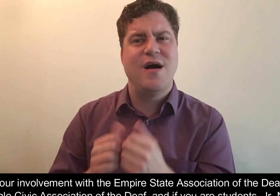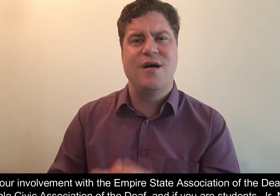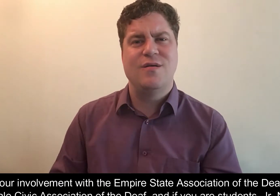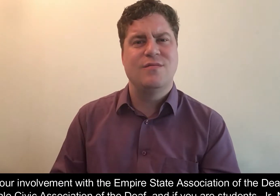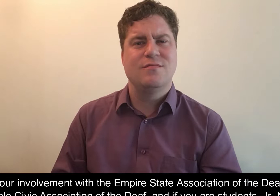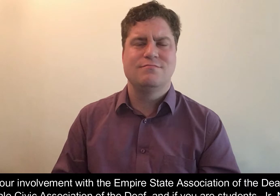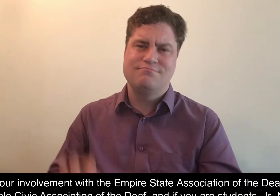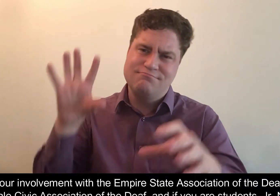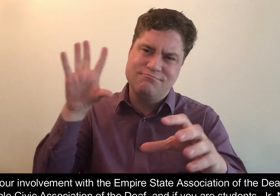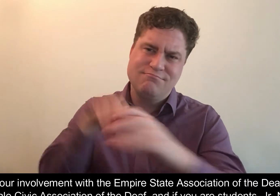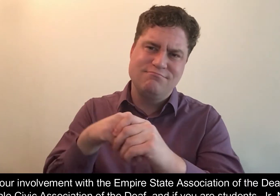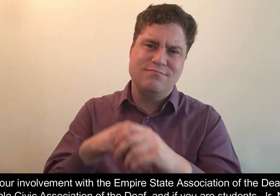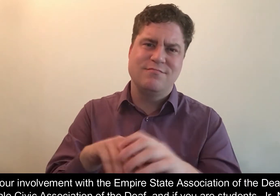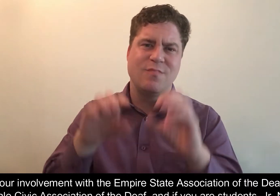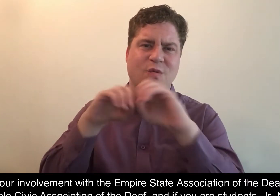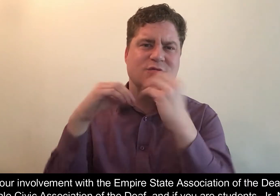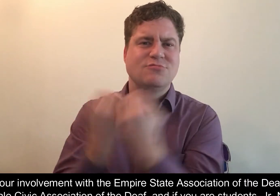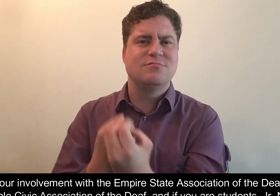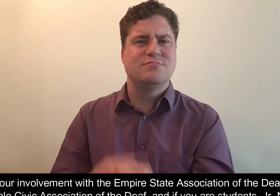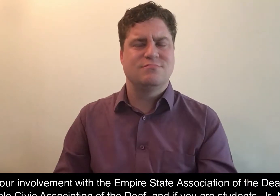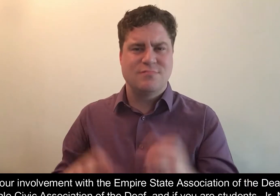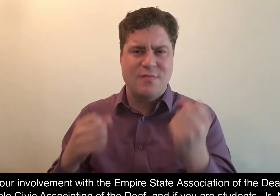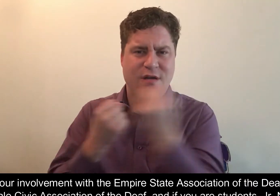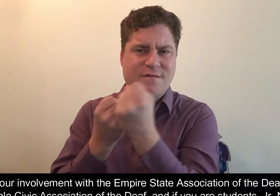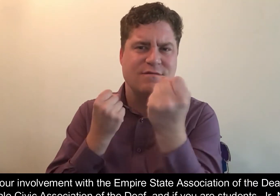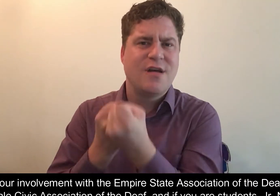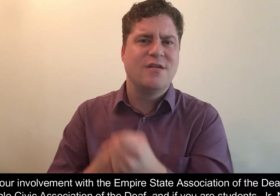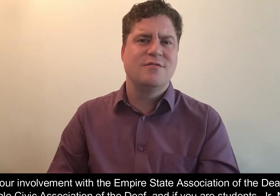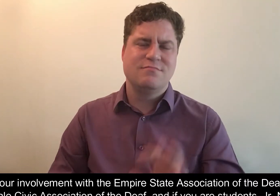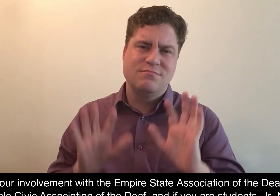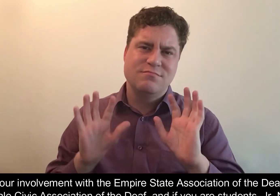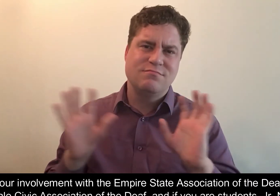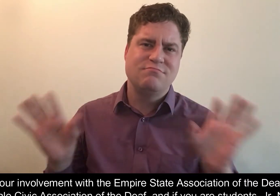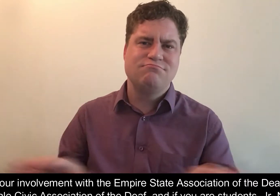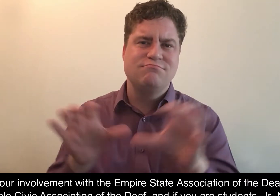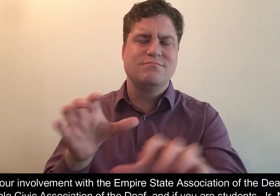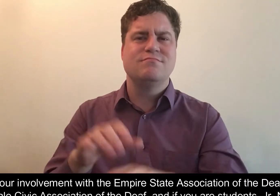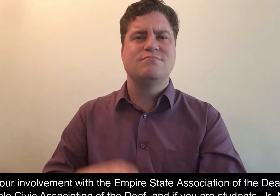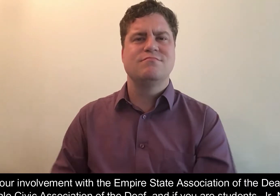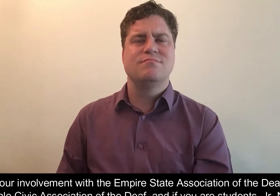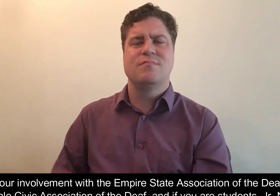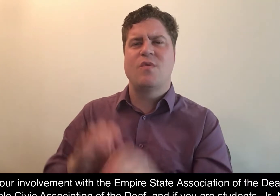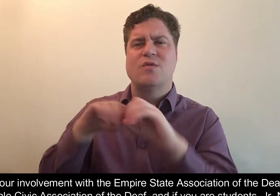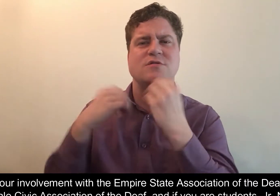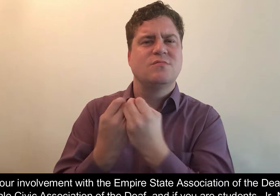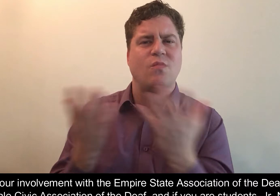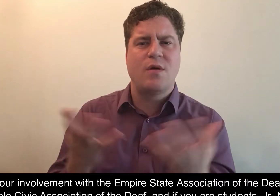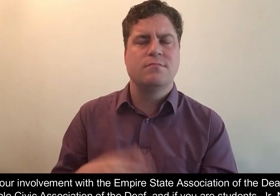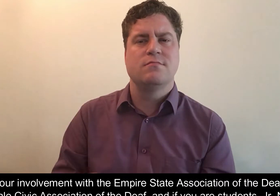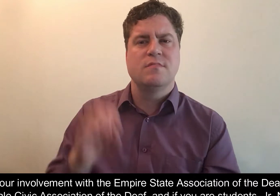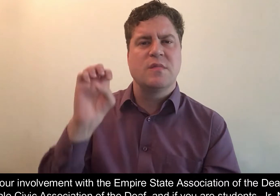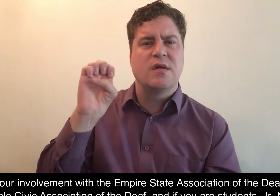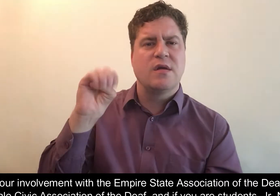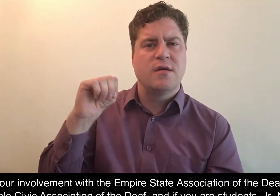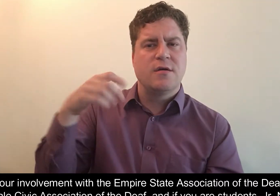And they continue to work with involvement in organizations and